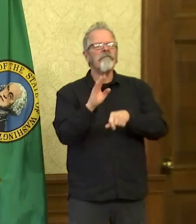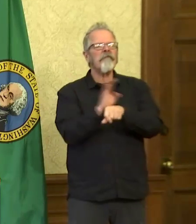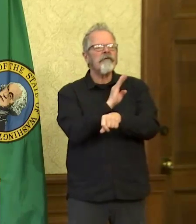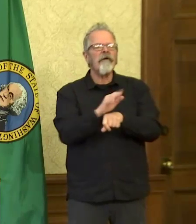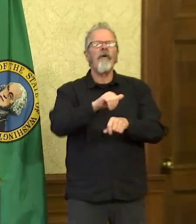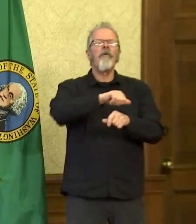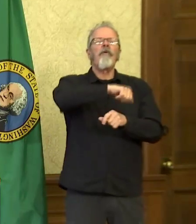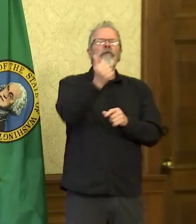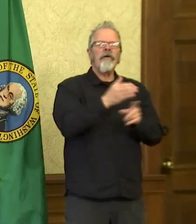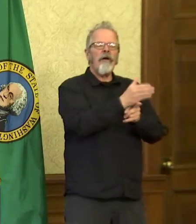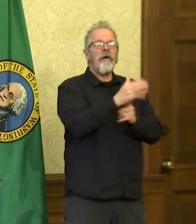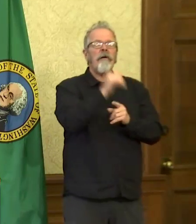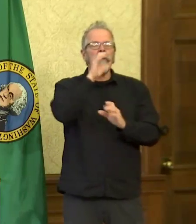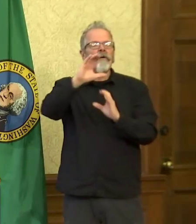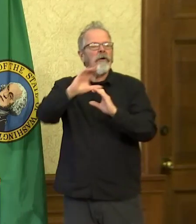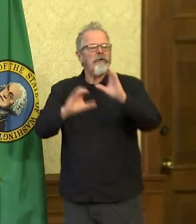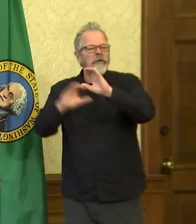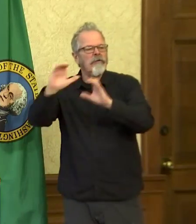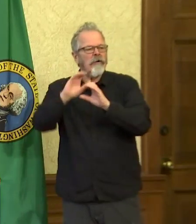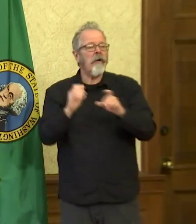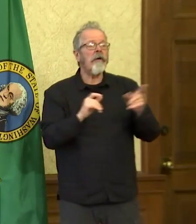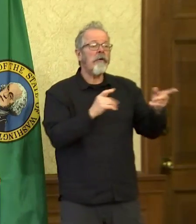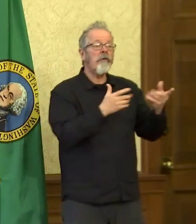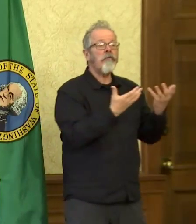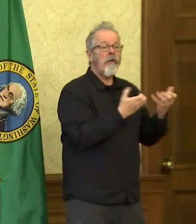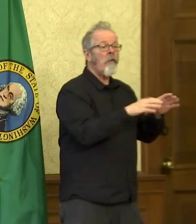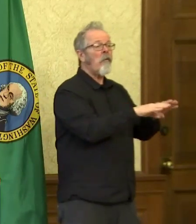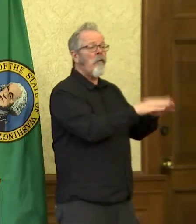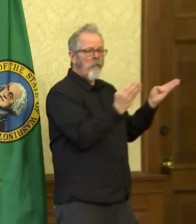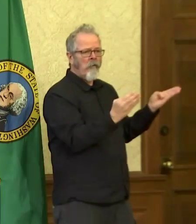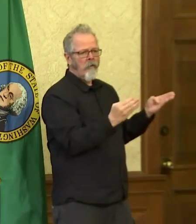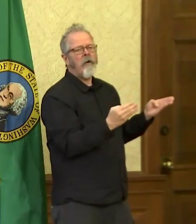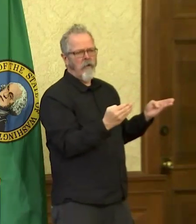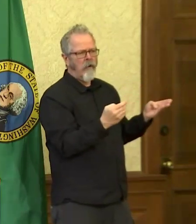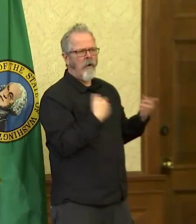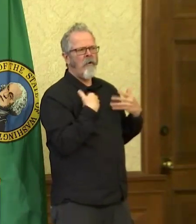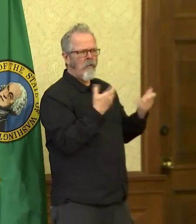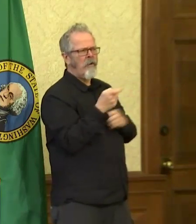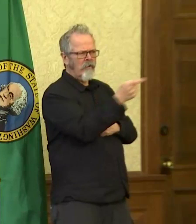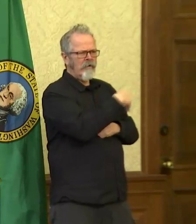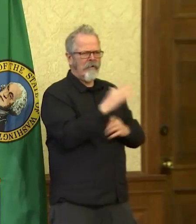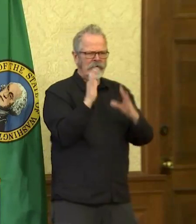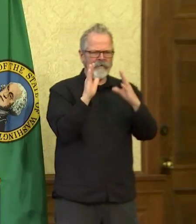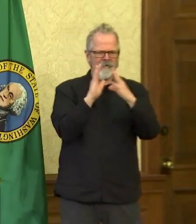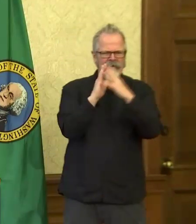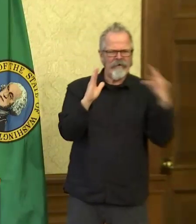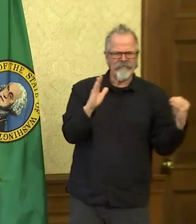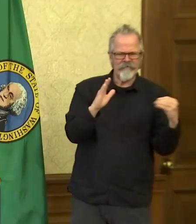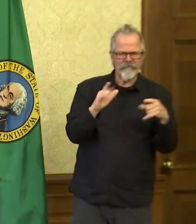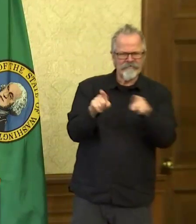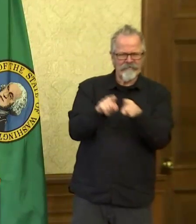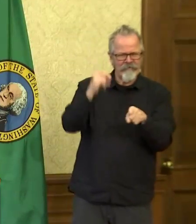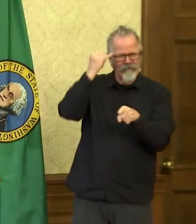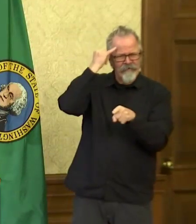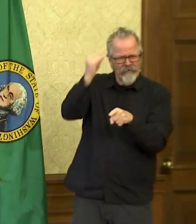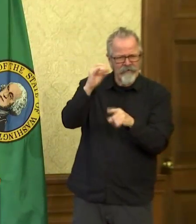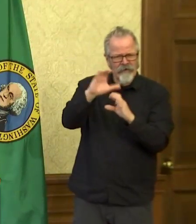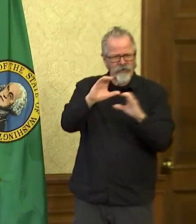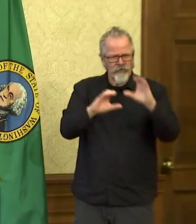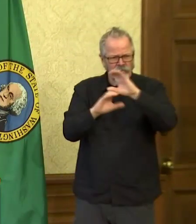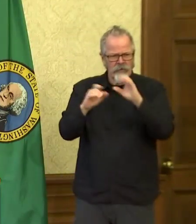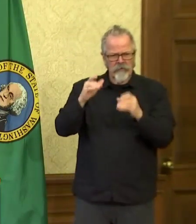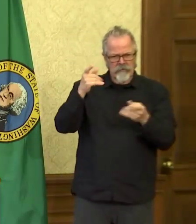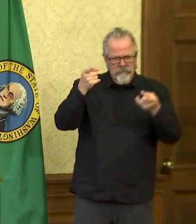place when it is the right time to start that process. And I want to thank all of